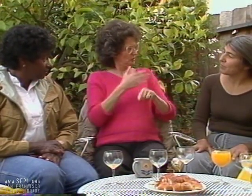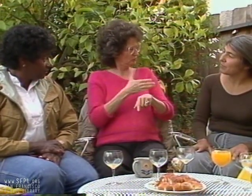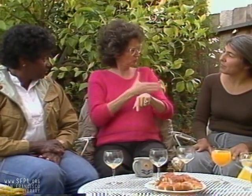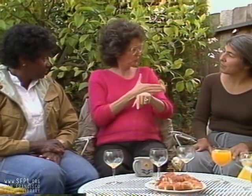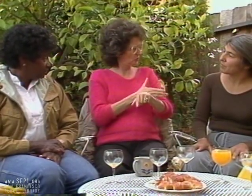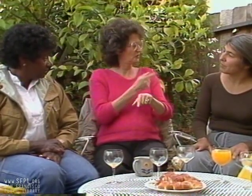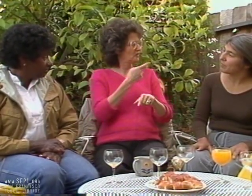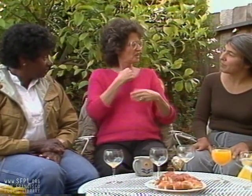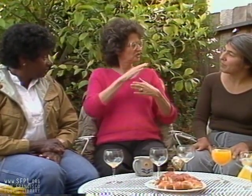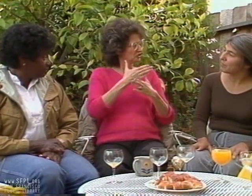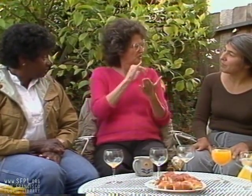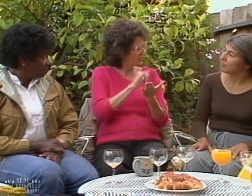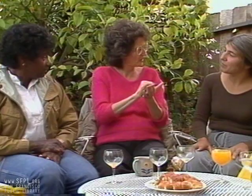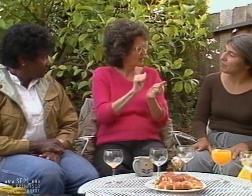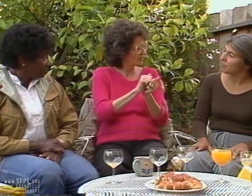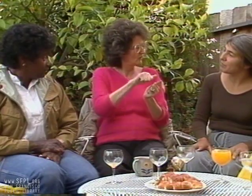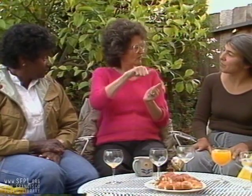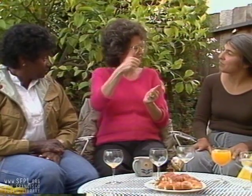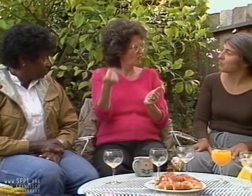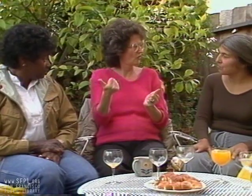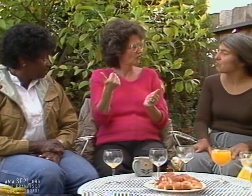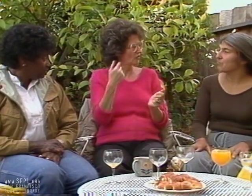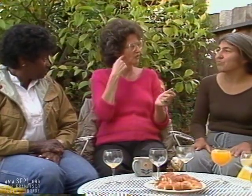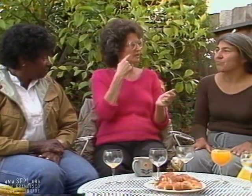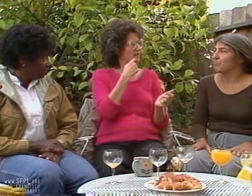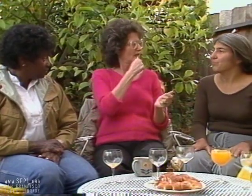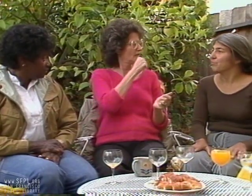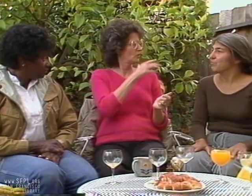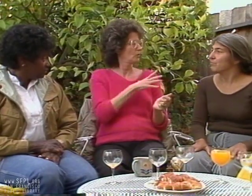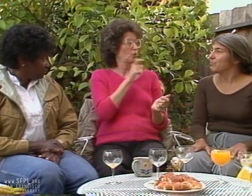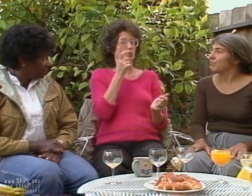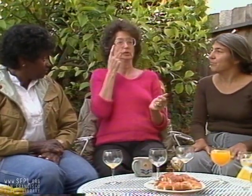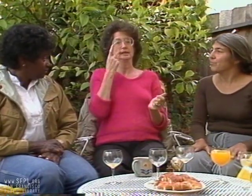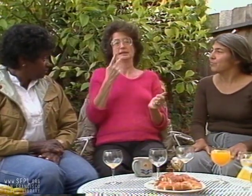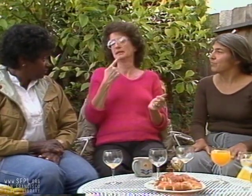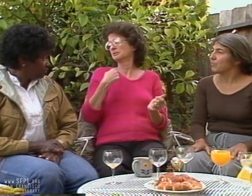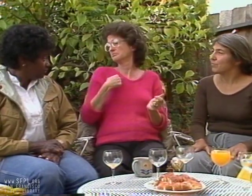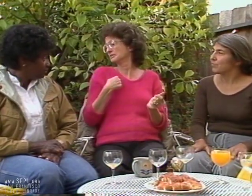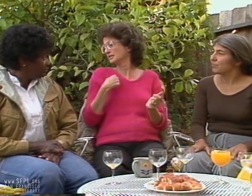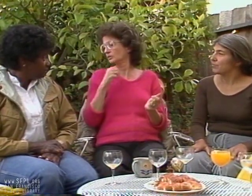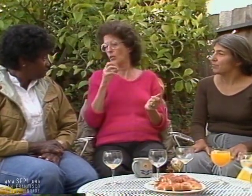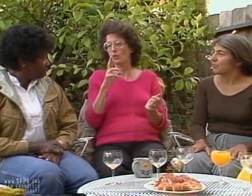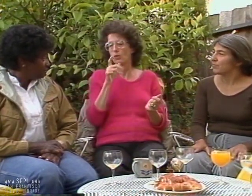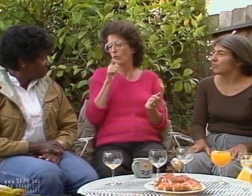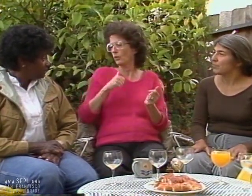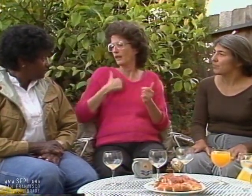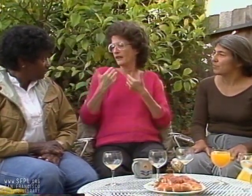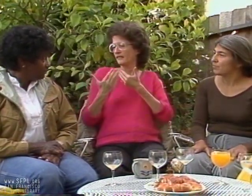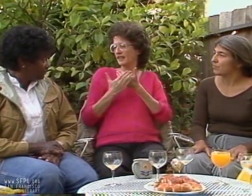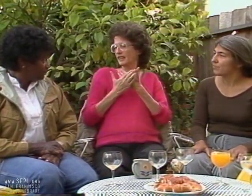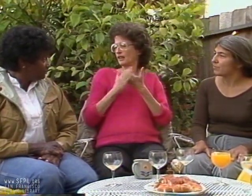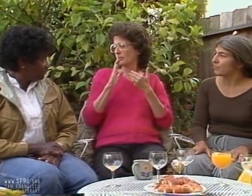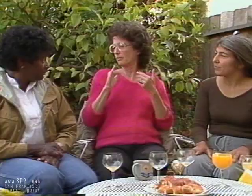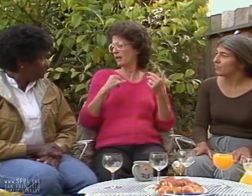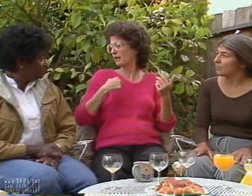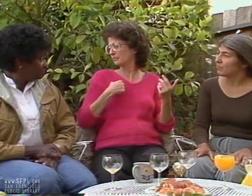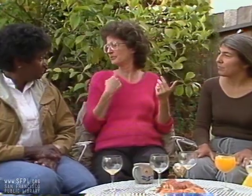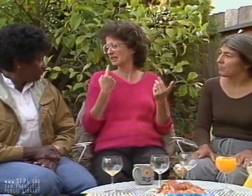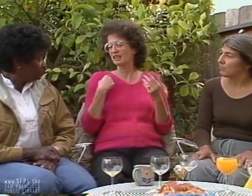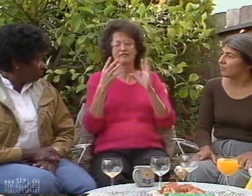improve myself. Then I can come back to my friends and other deaf women in the community, bringing them this new information which can help